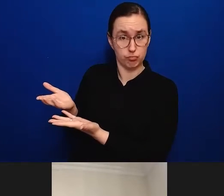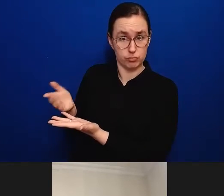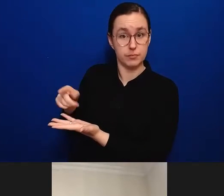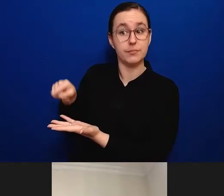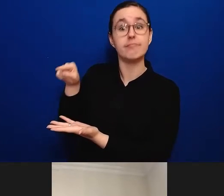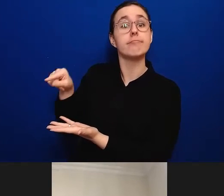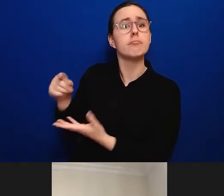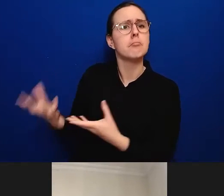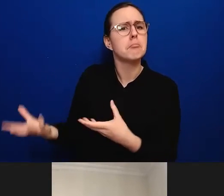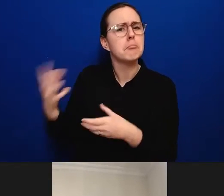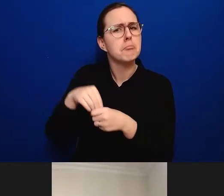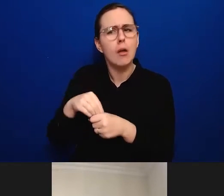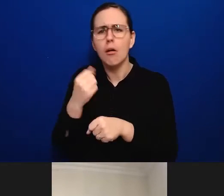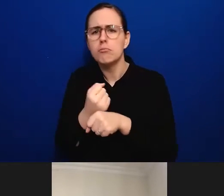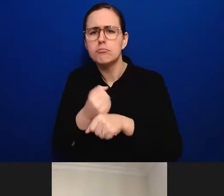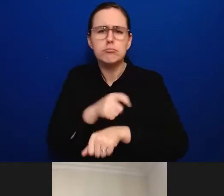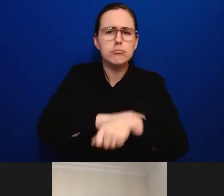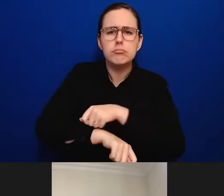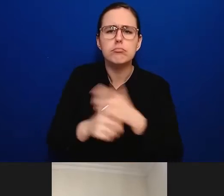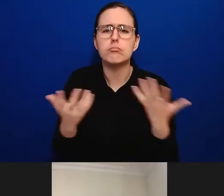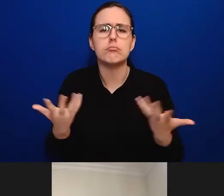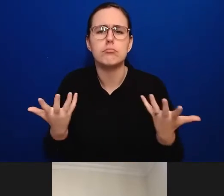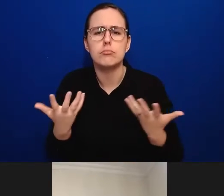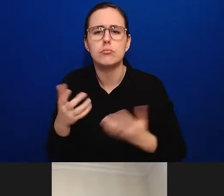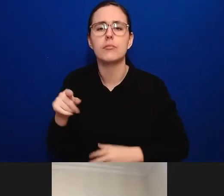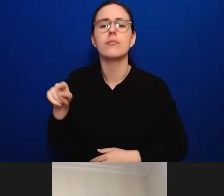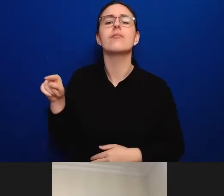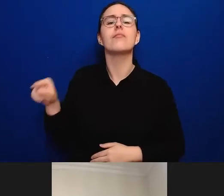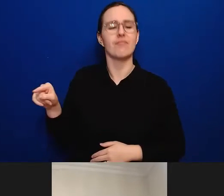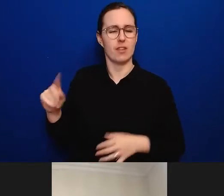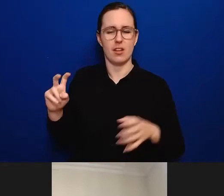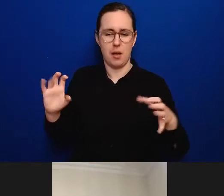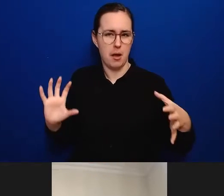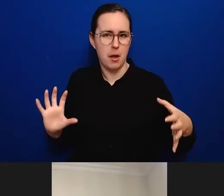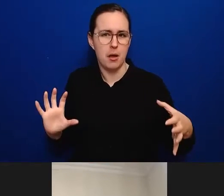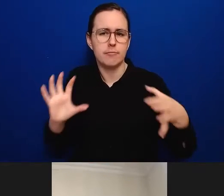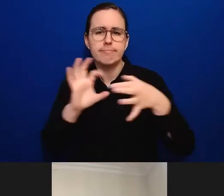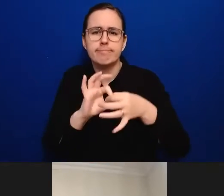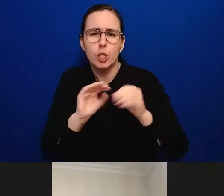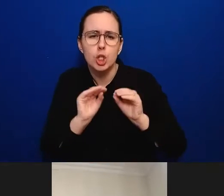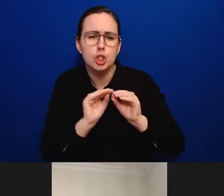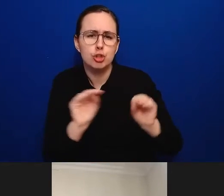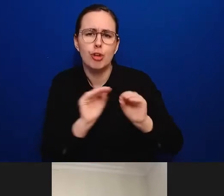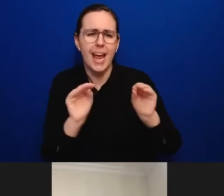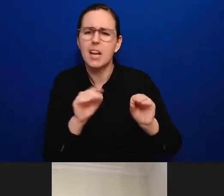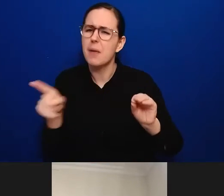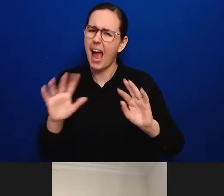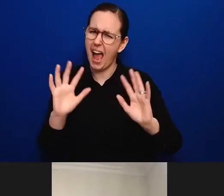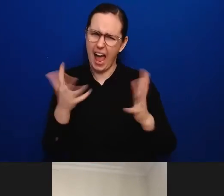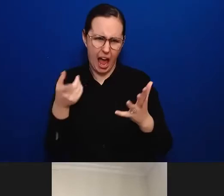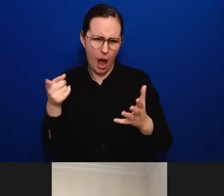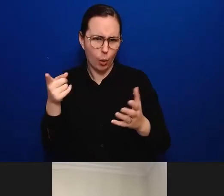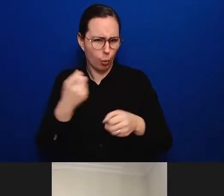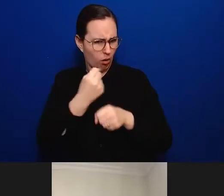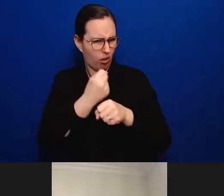capacities? If you could explain us how this also had supported your trajectory, it would be very great. Ultimately, what